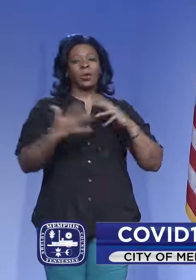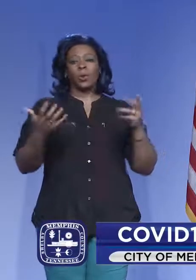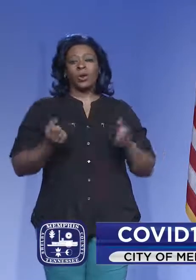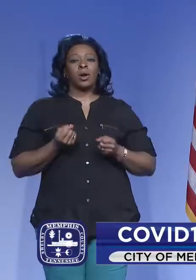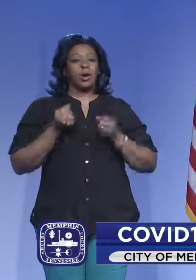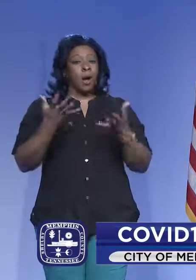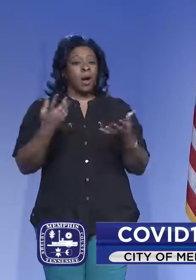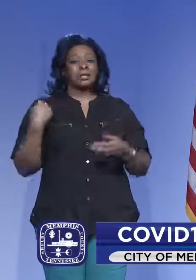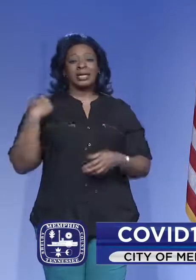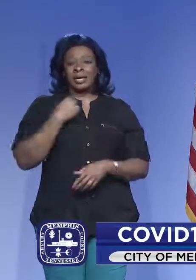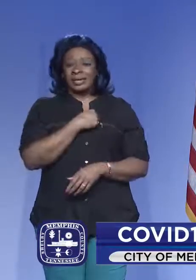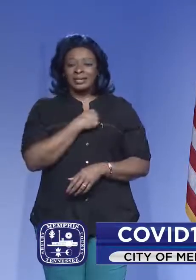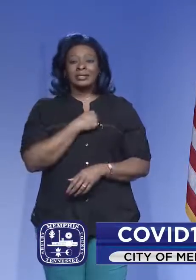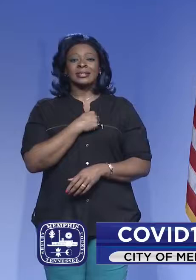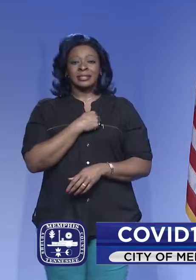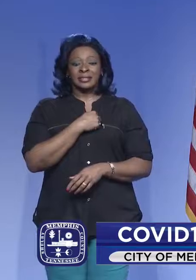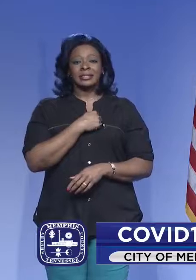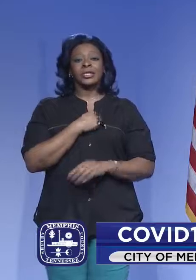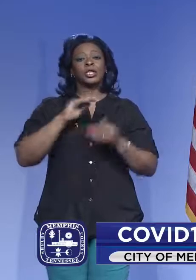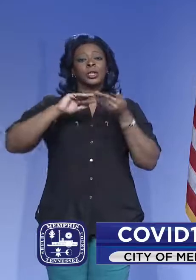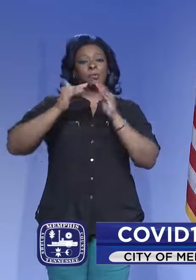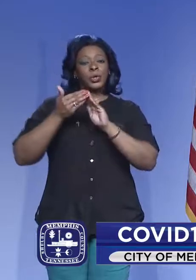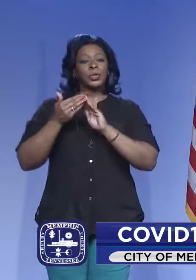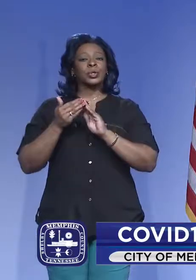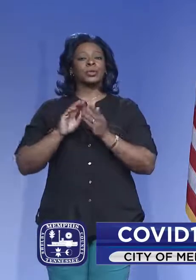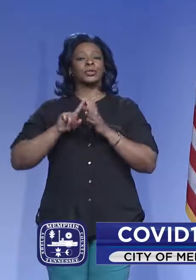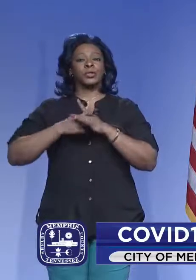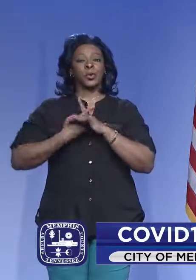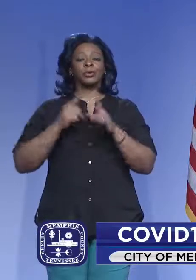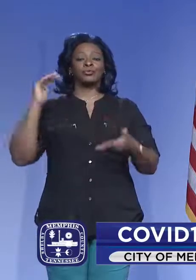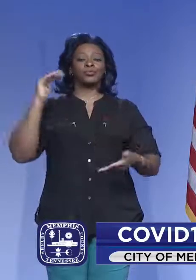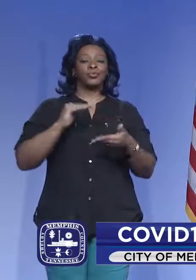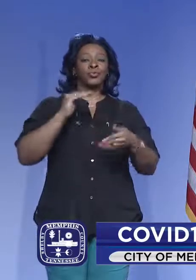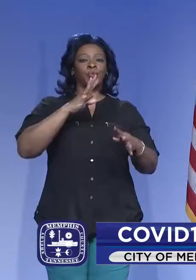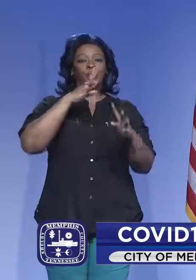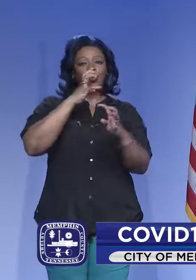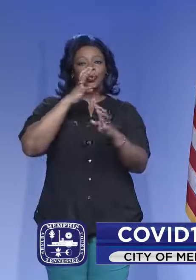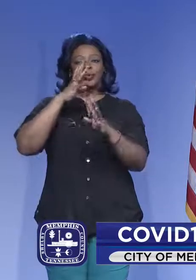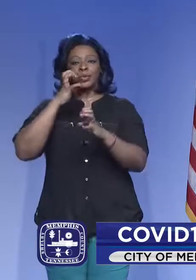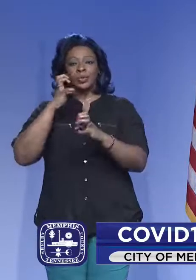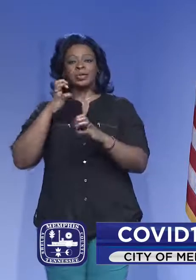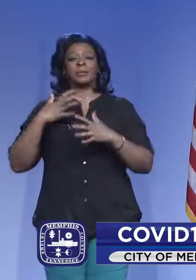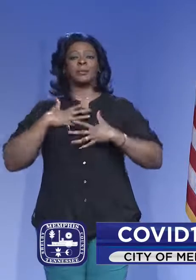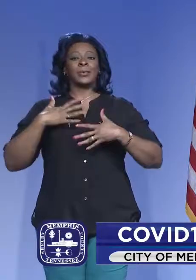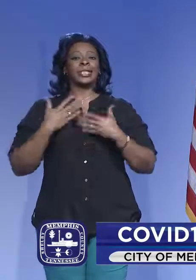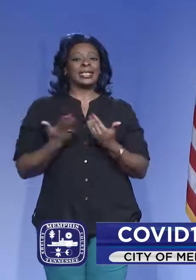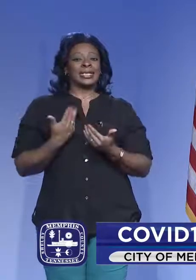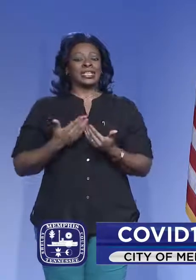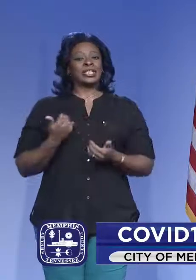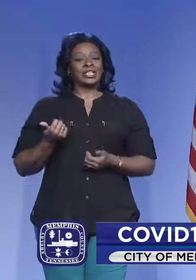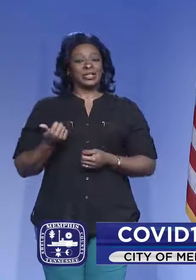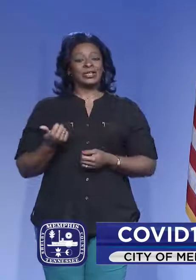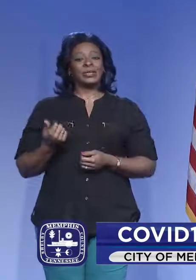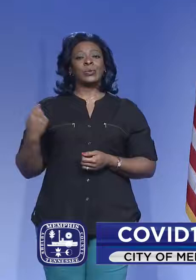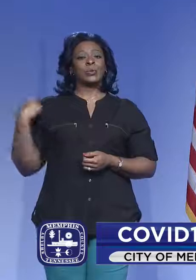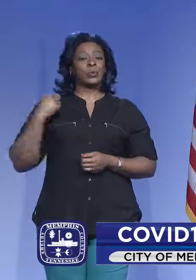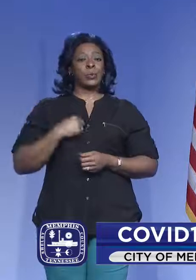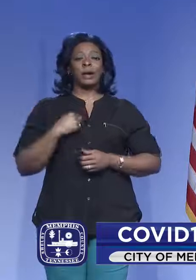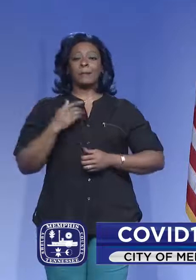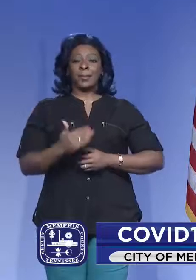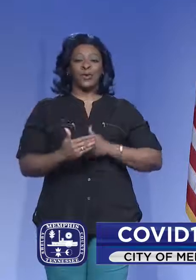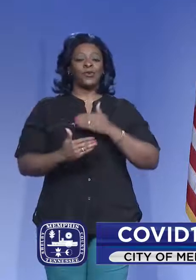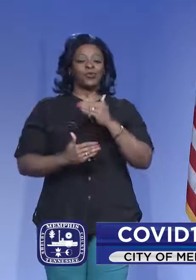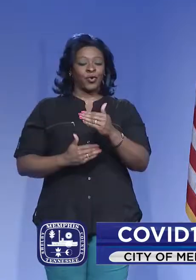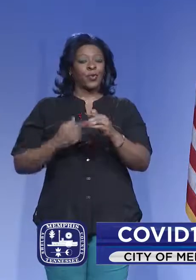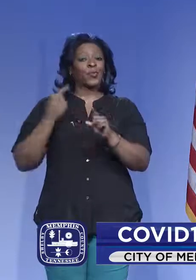it possible for the community to begin to relax a little bit and breathe easier. We are moving in the